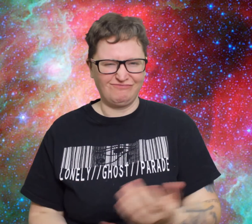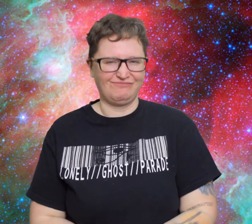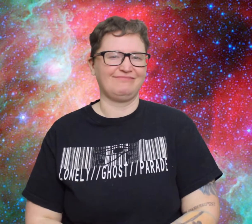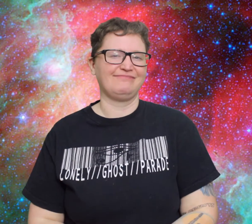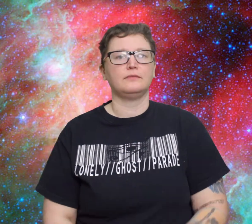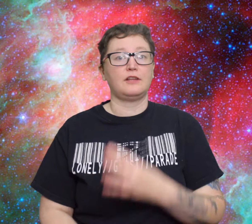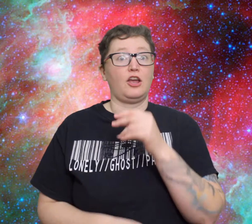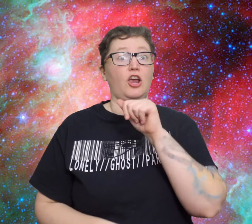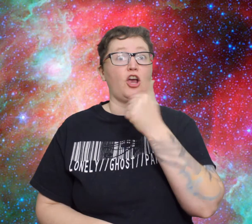story instead.